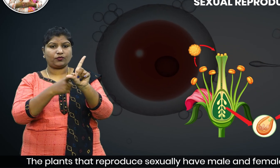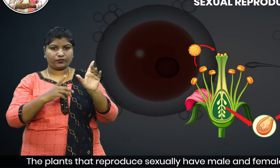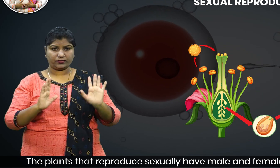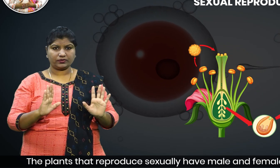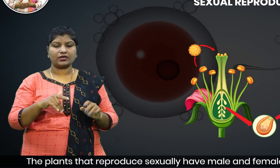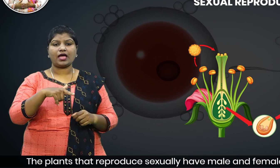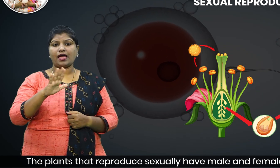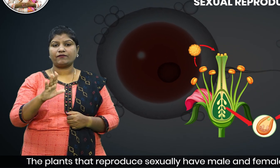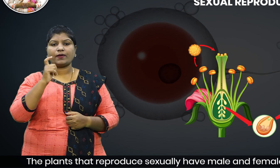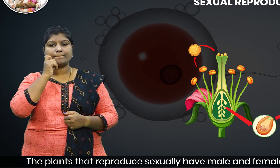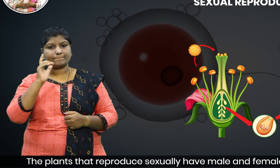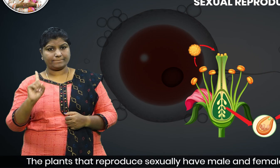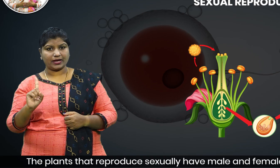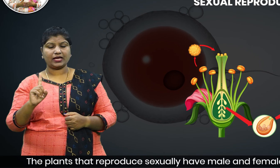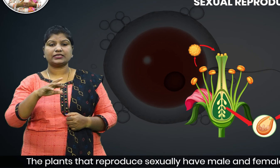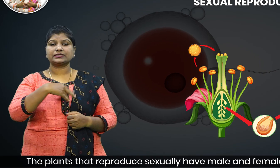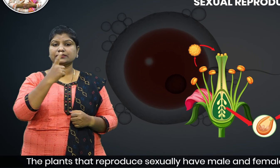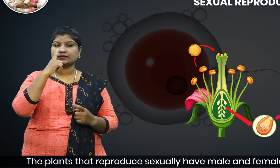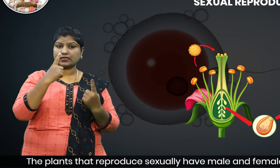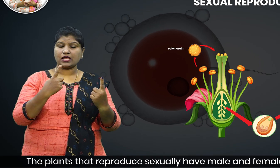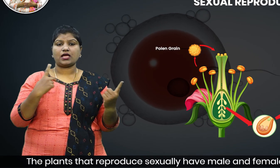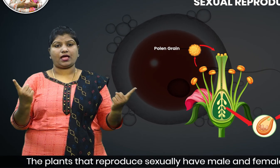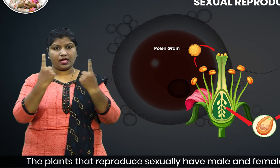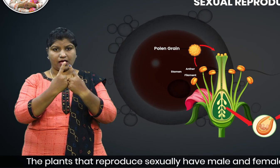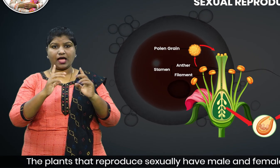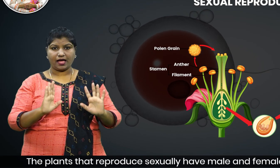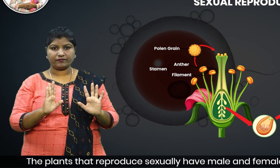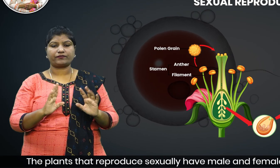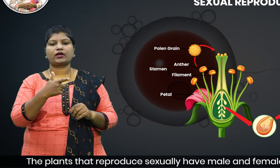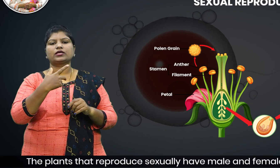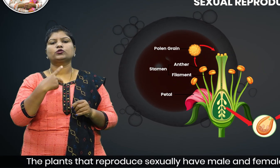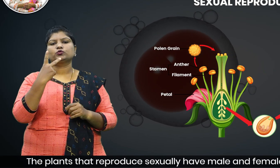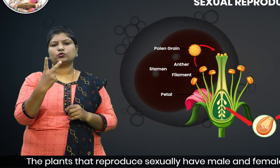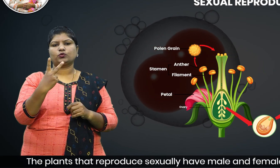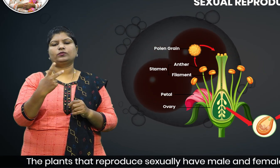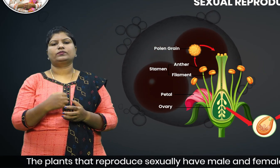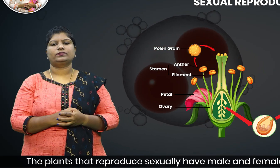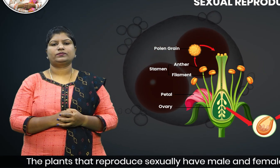have male and female reproductive parts.